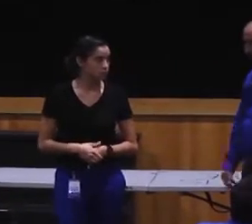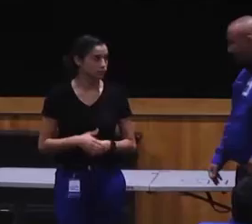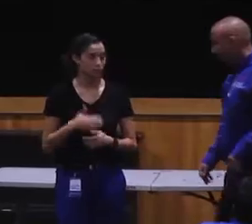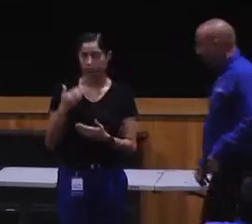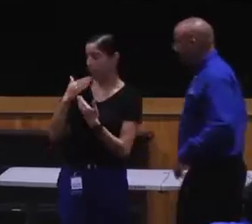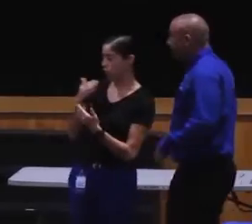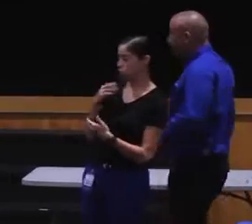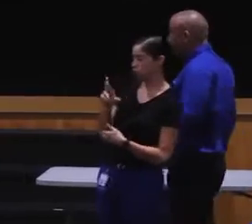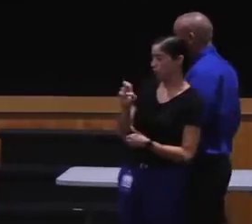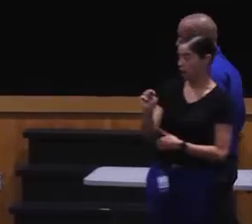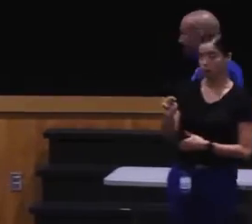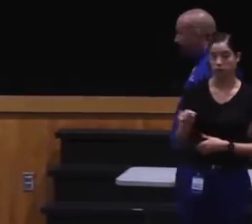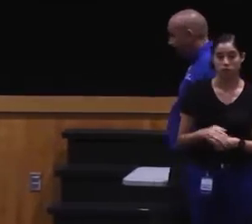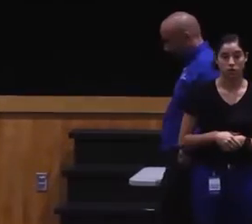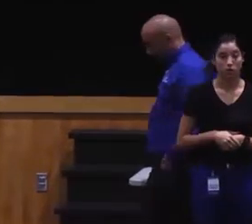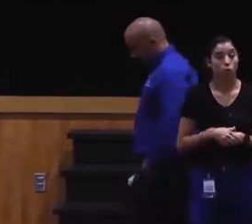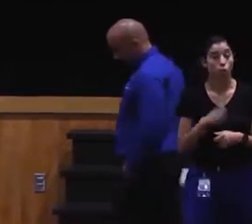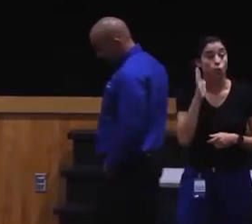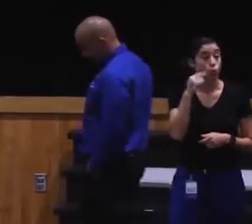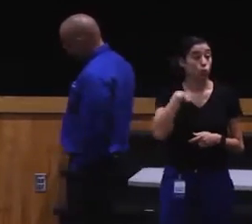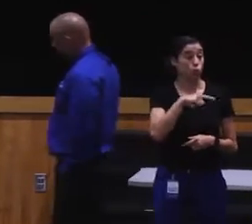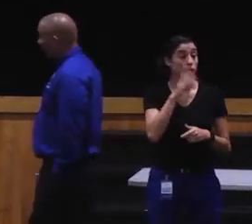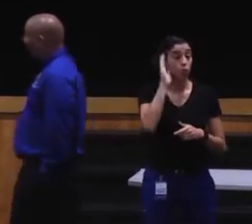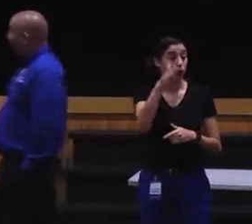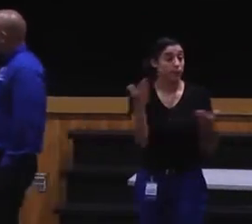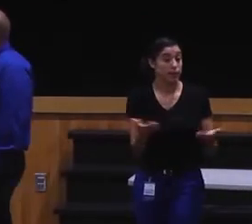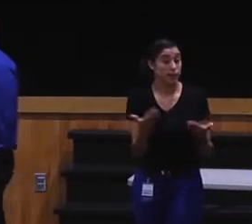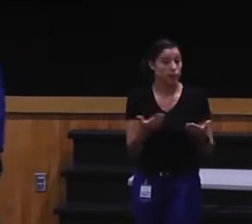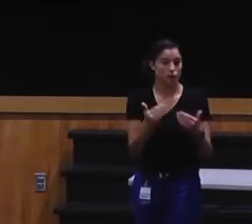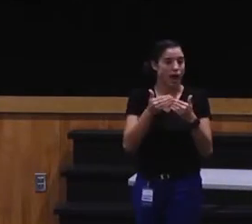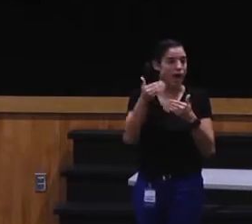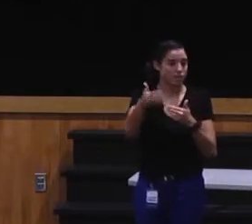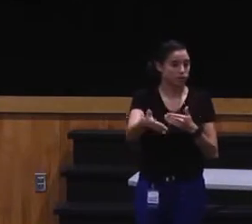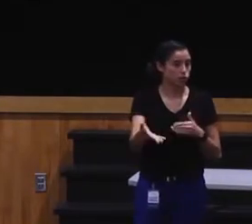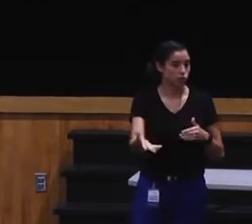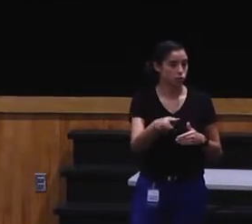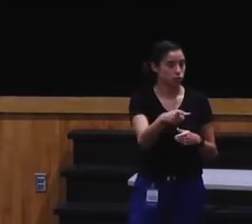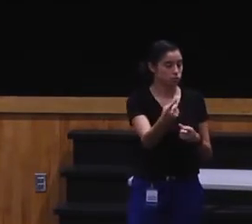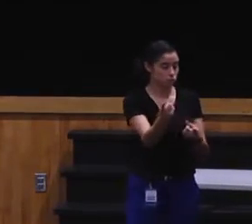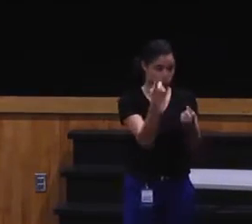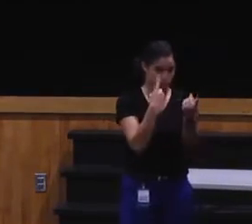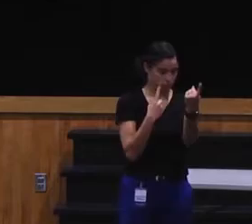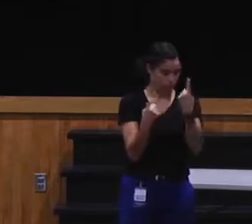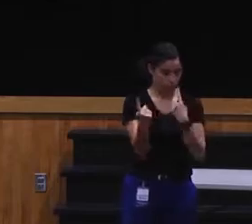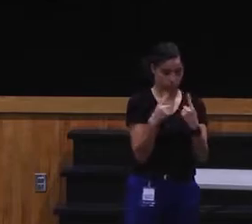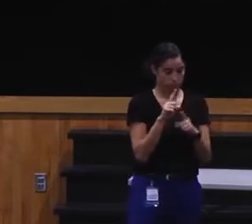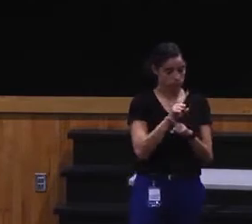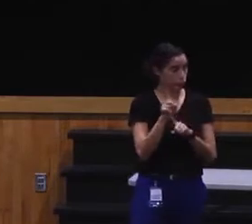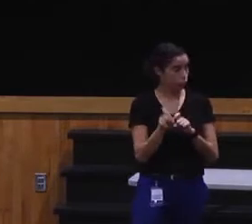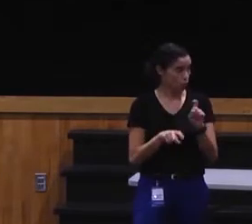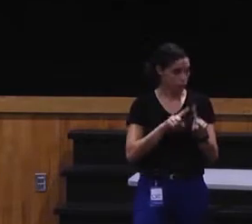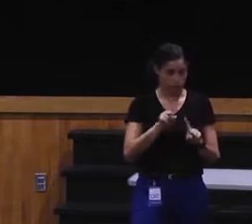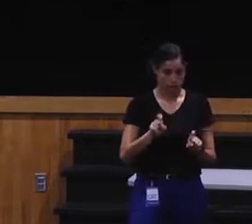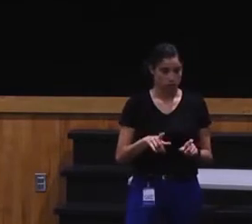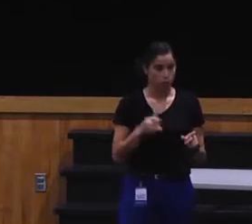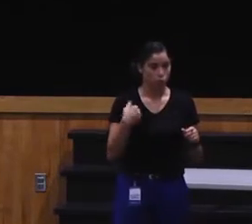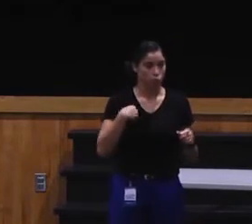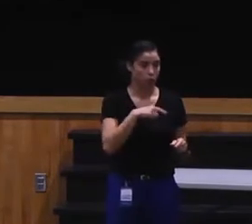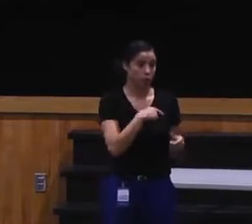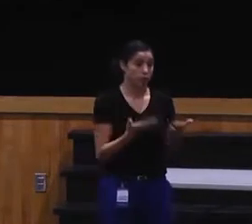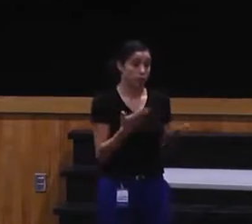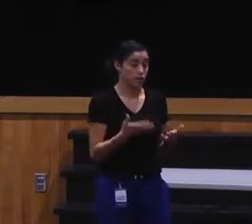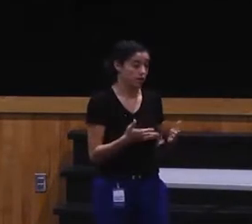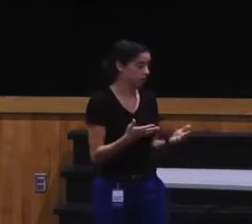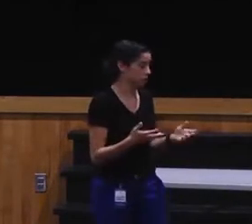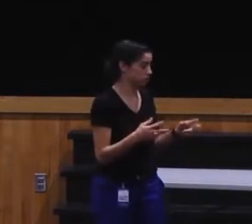Thank you, Ryan. Yeah, we're going to be around here afterwards, and I know there seems to be several Frontline questions, so maybe we'll just kind of come down here